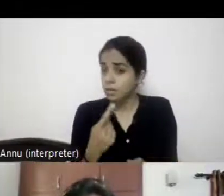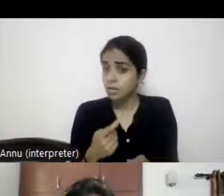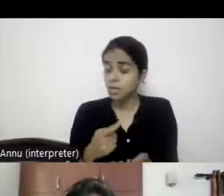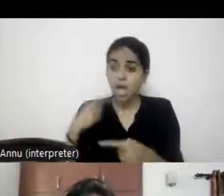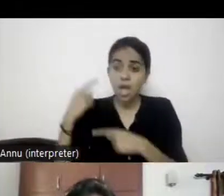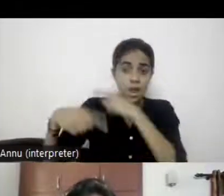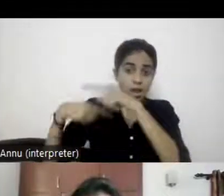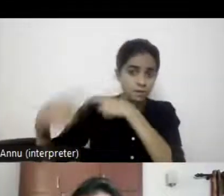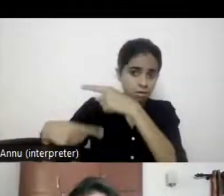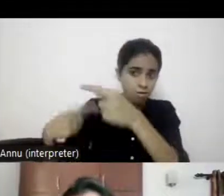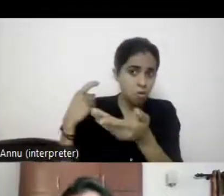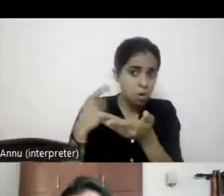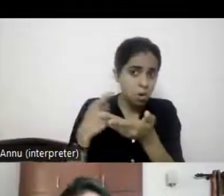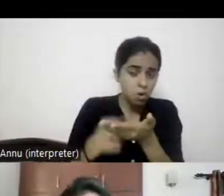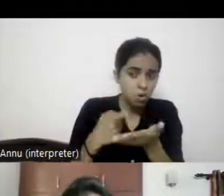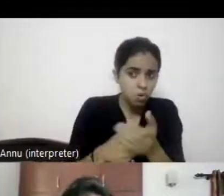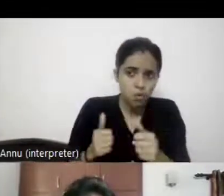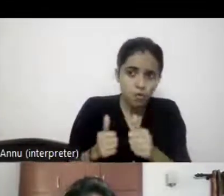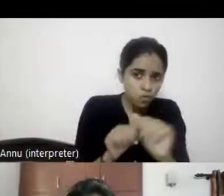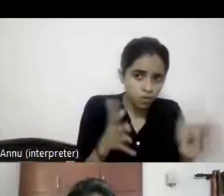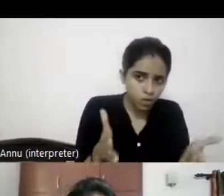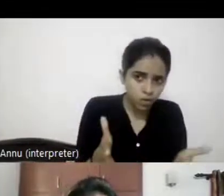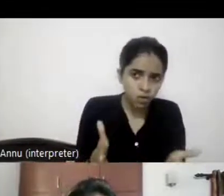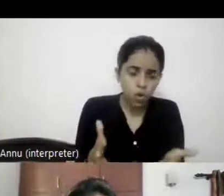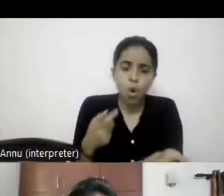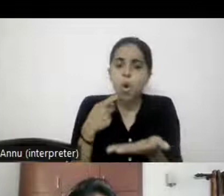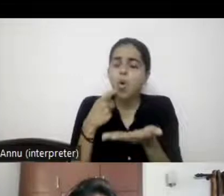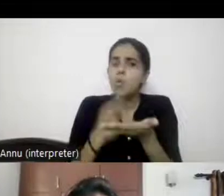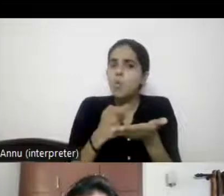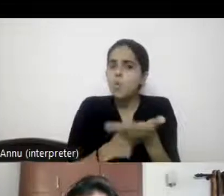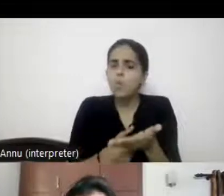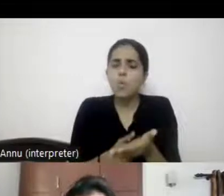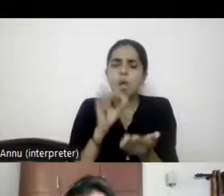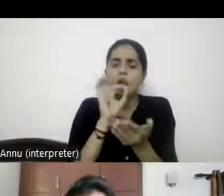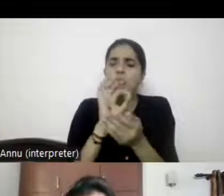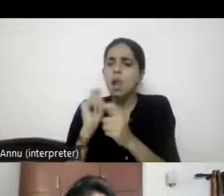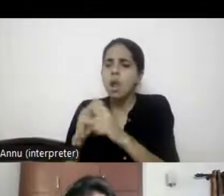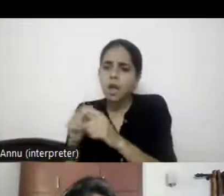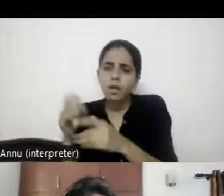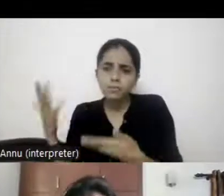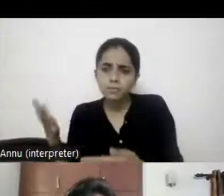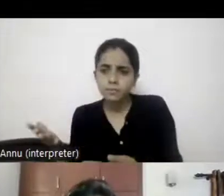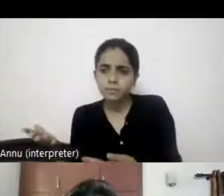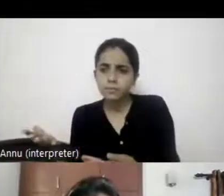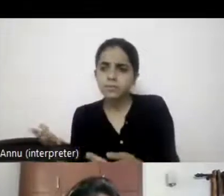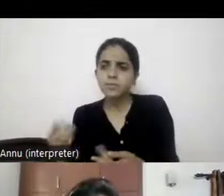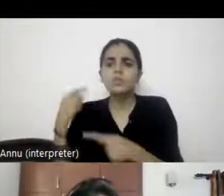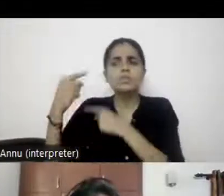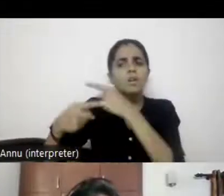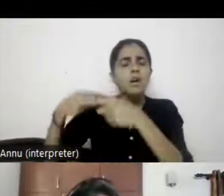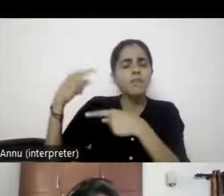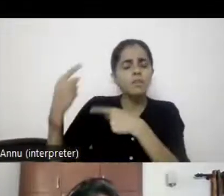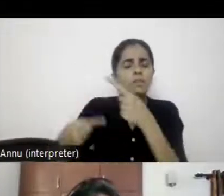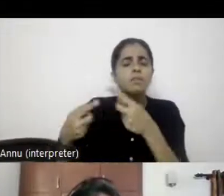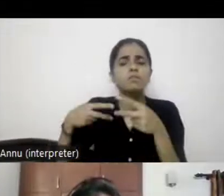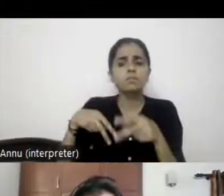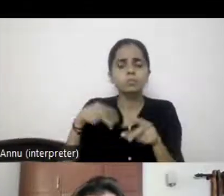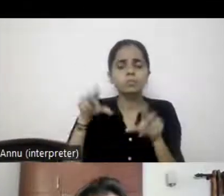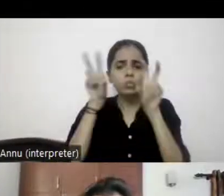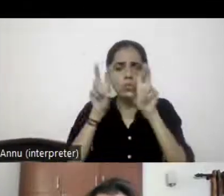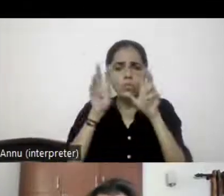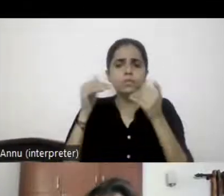regular, somebody who is not usual, is generally seen as a deviant figure.